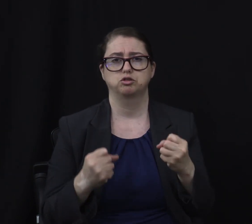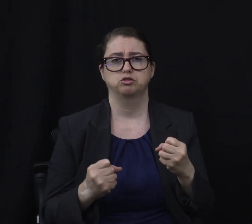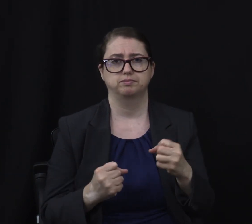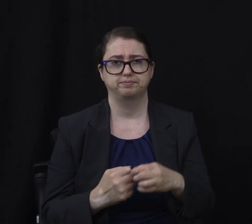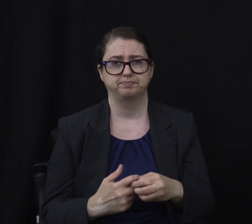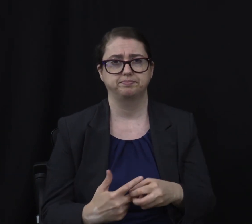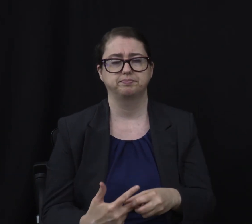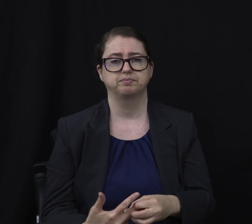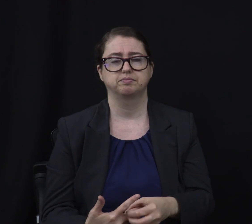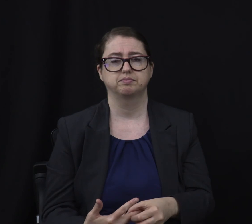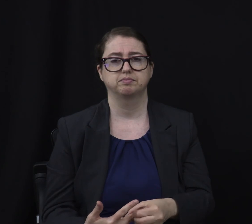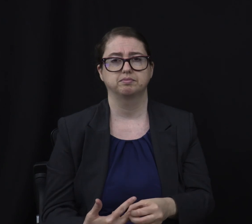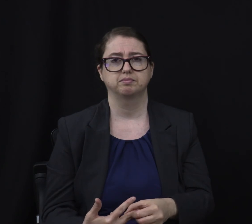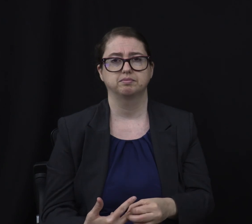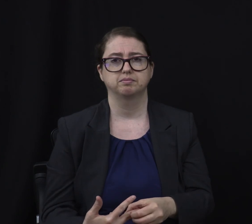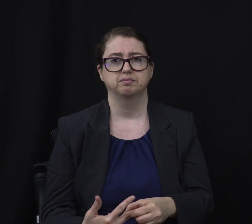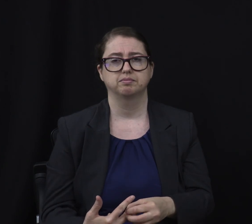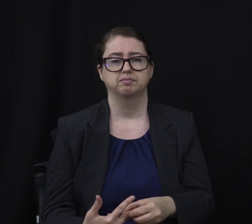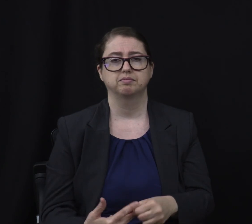And what I love about this whole thing,